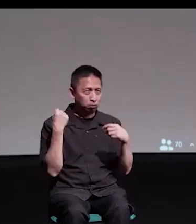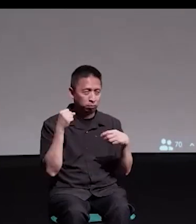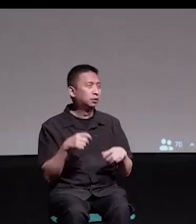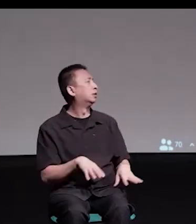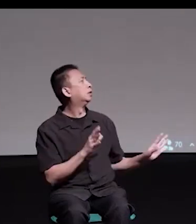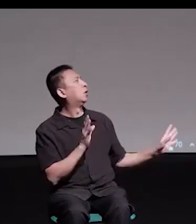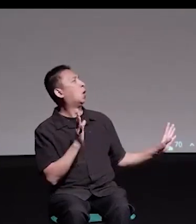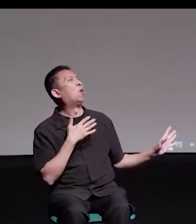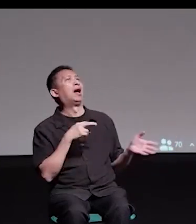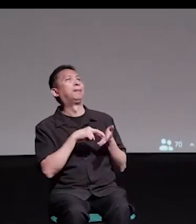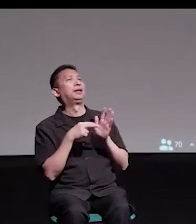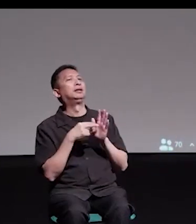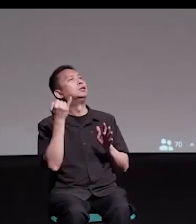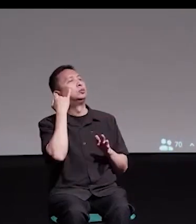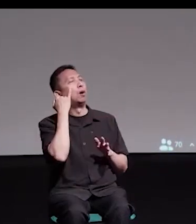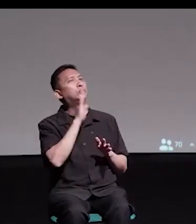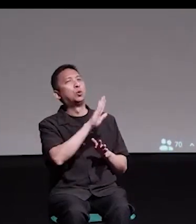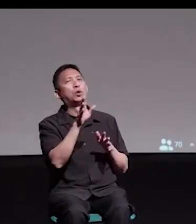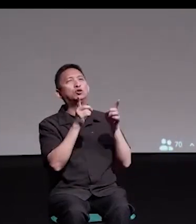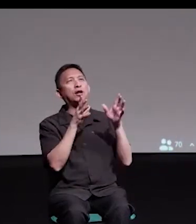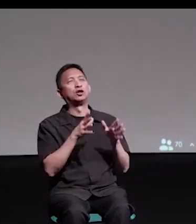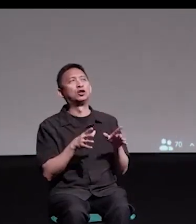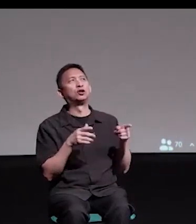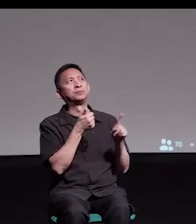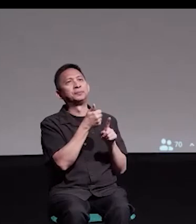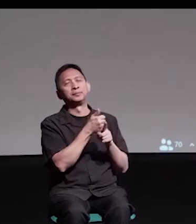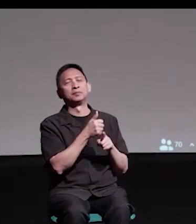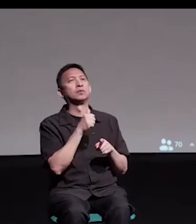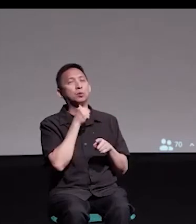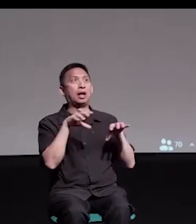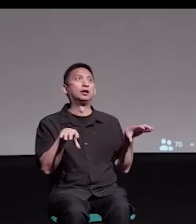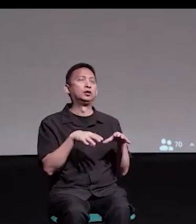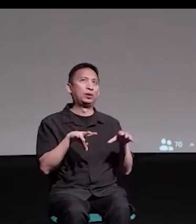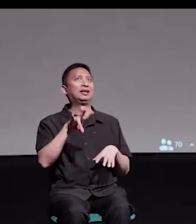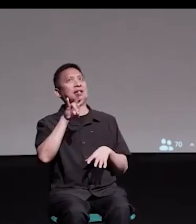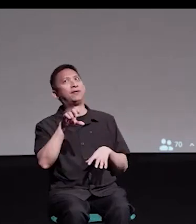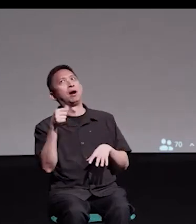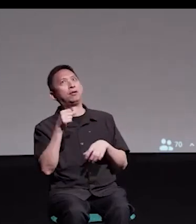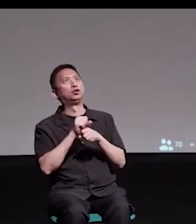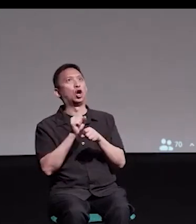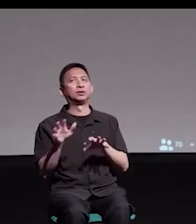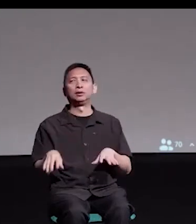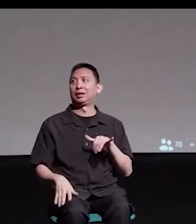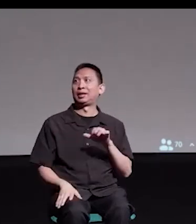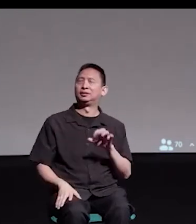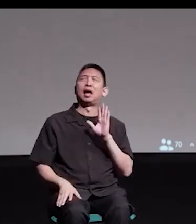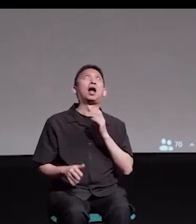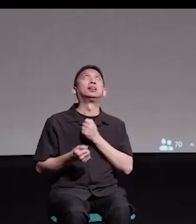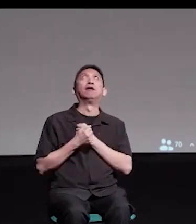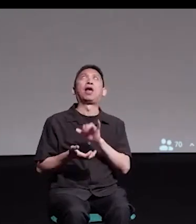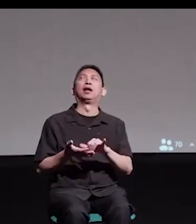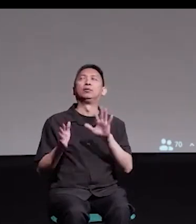saying that, like, what if your director wasn't doing like 17 other jobs? being fair, I would love that. That would be